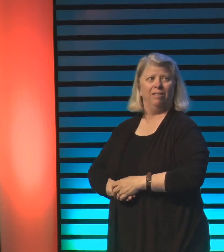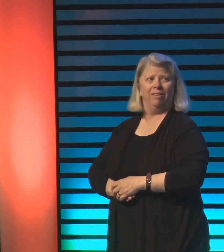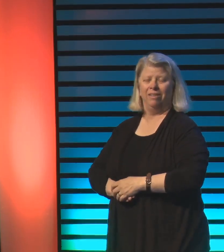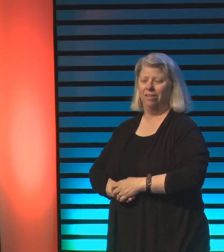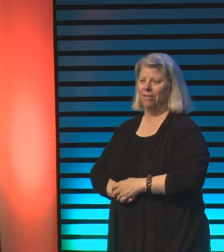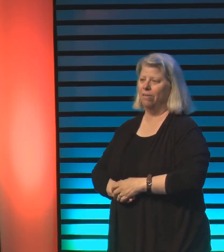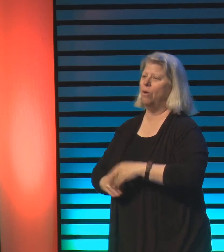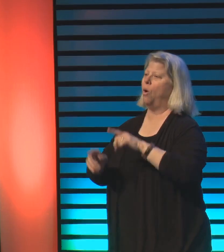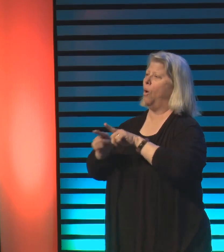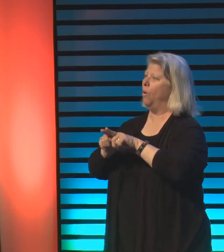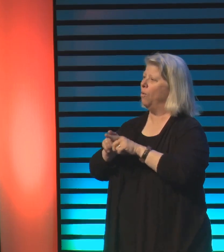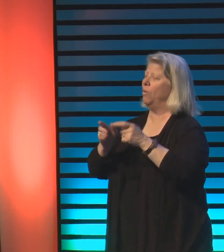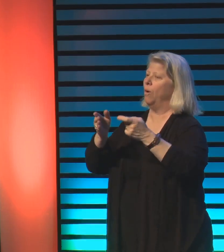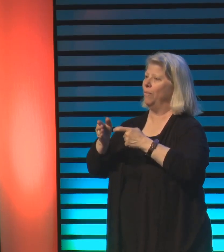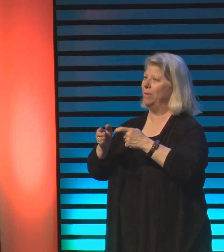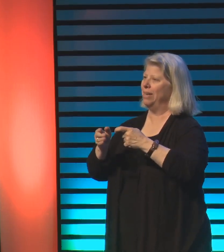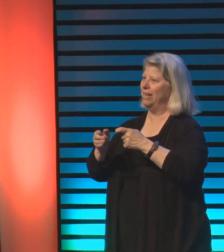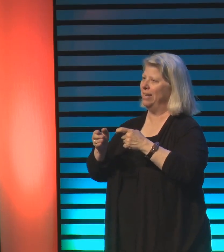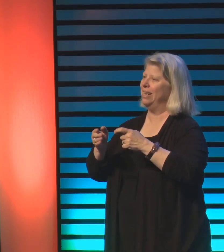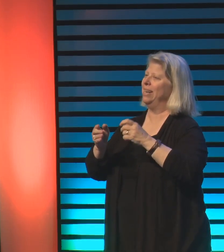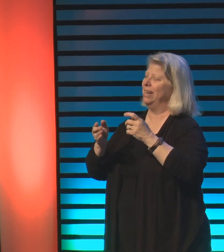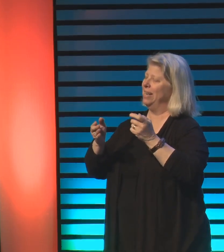But you will automate your giving online.